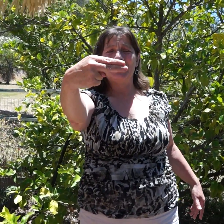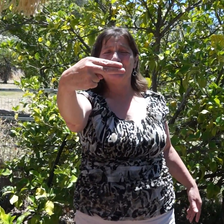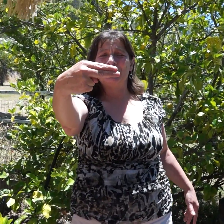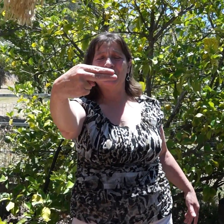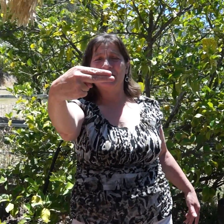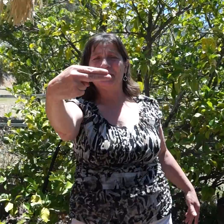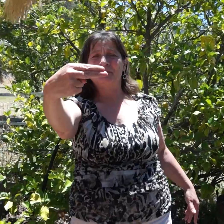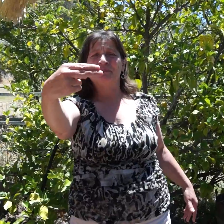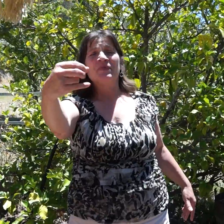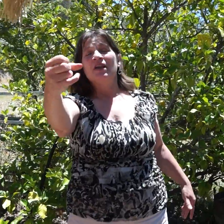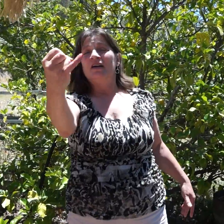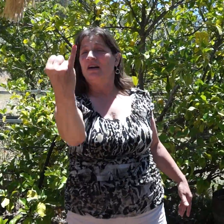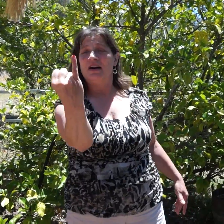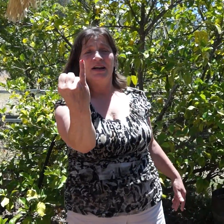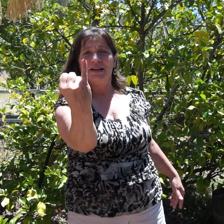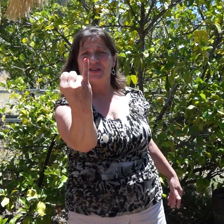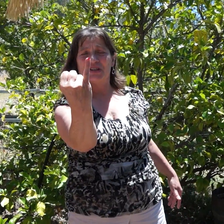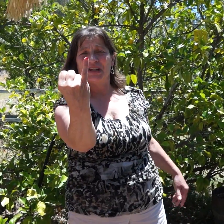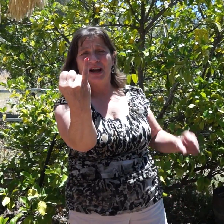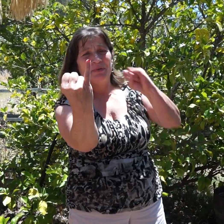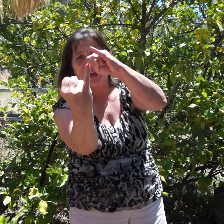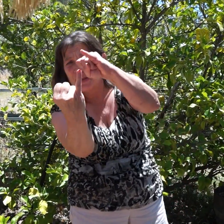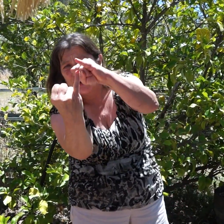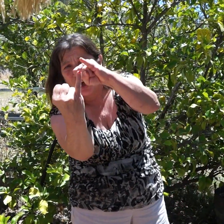in between. I is just an I without the dot.